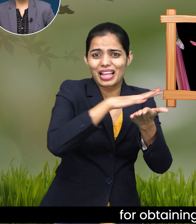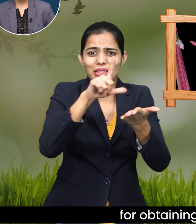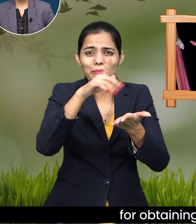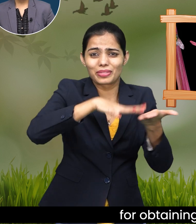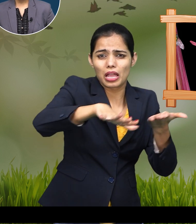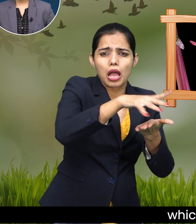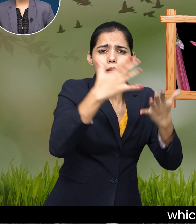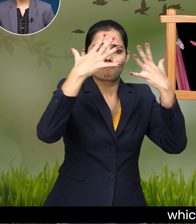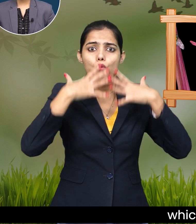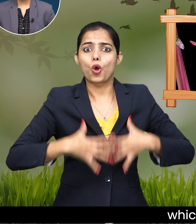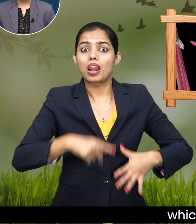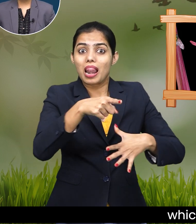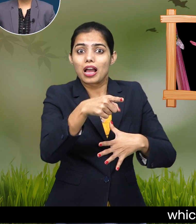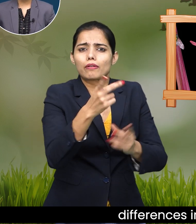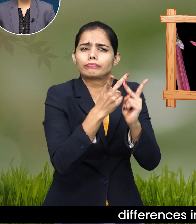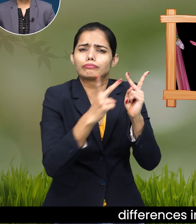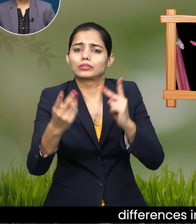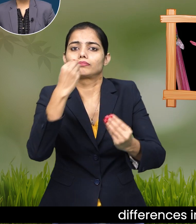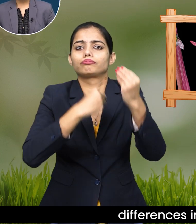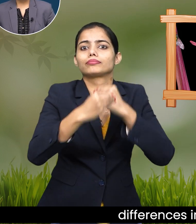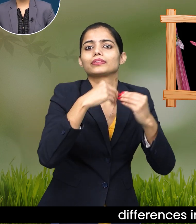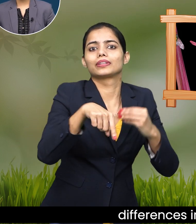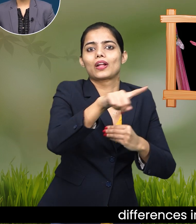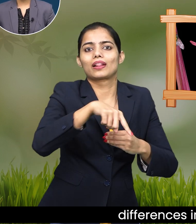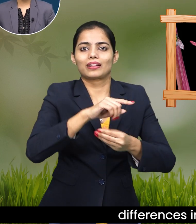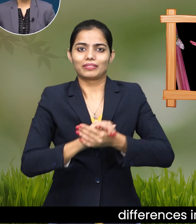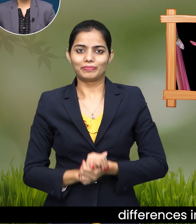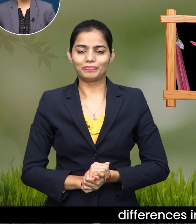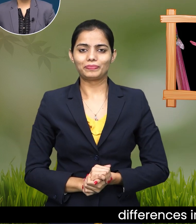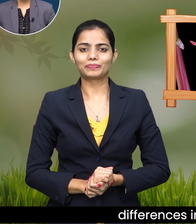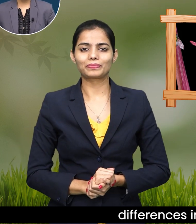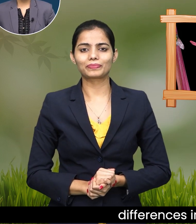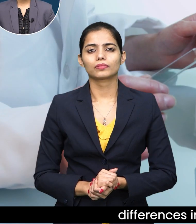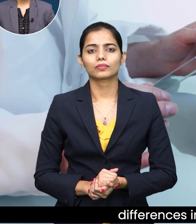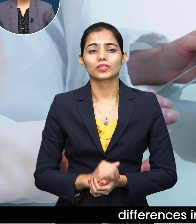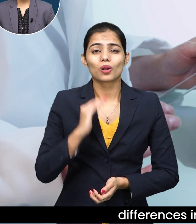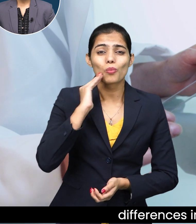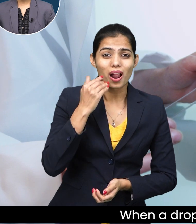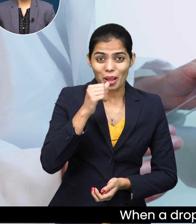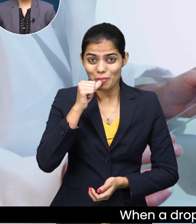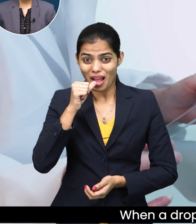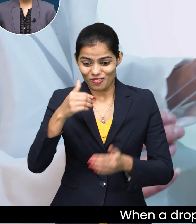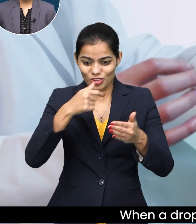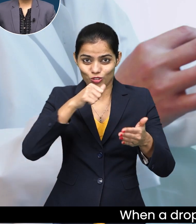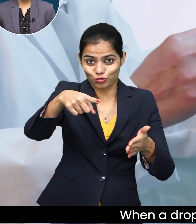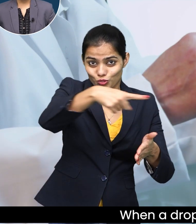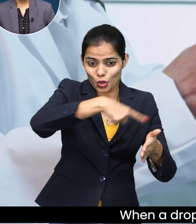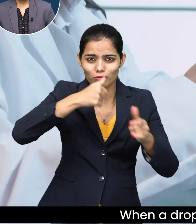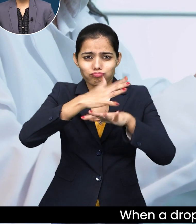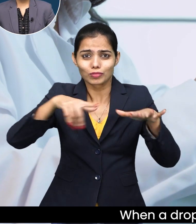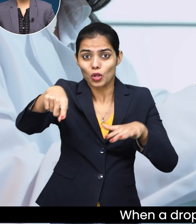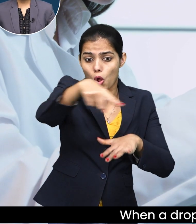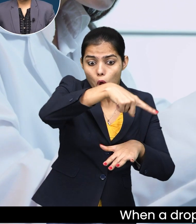food, which also leads to differences in their body structures. When a drop of